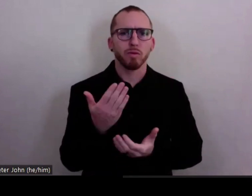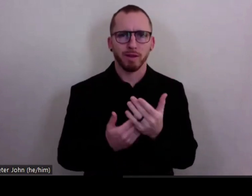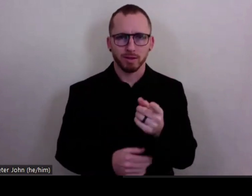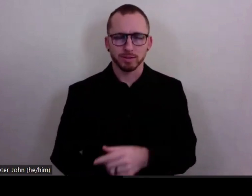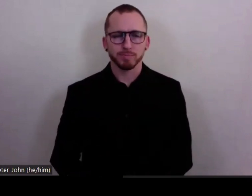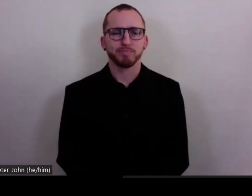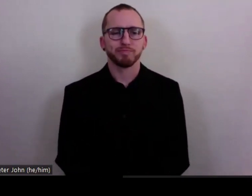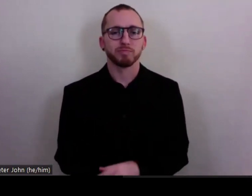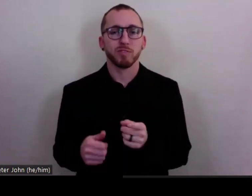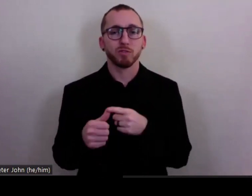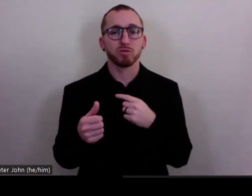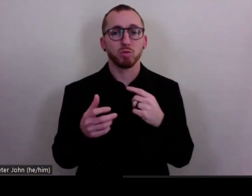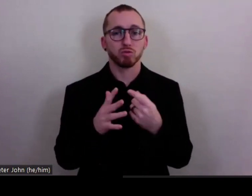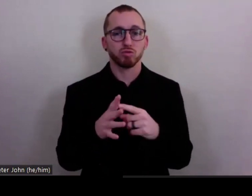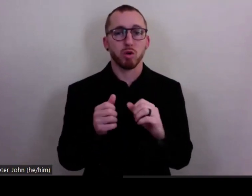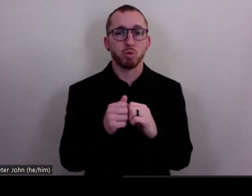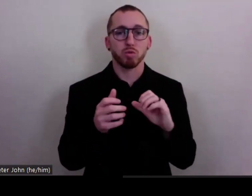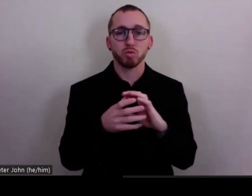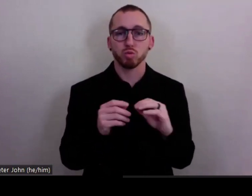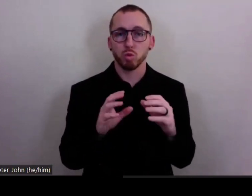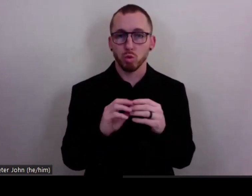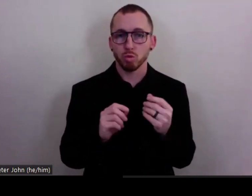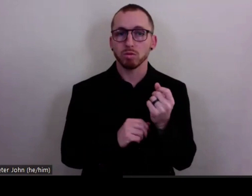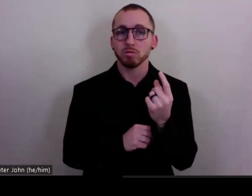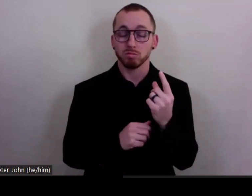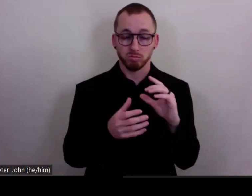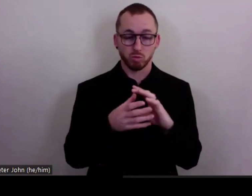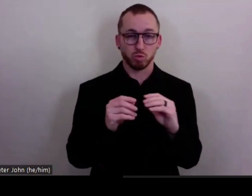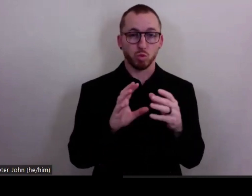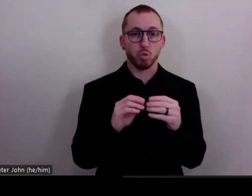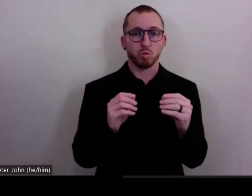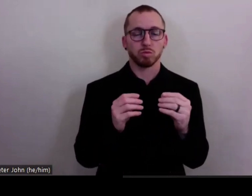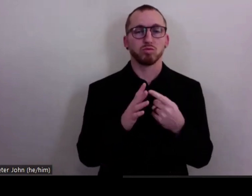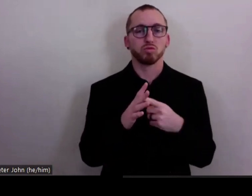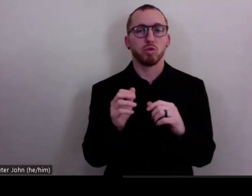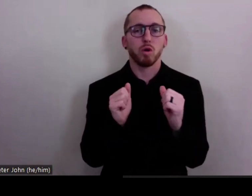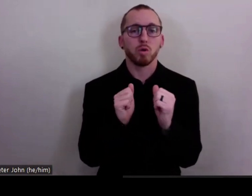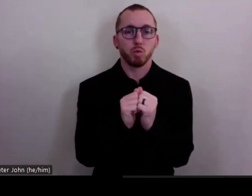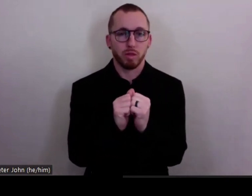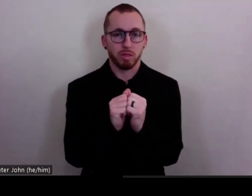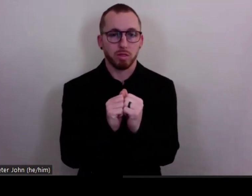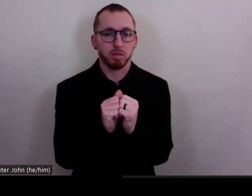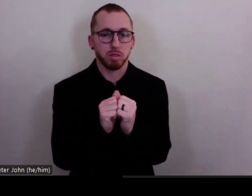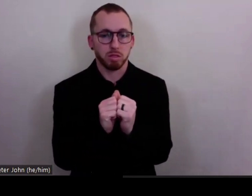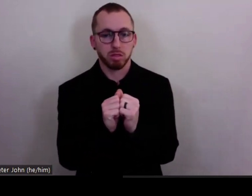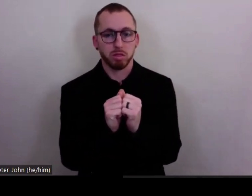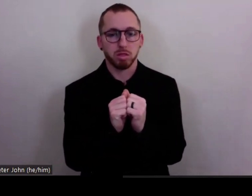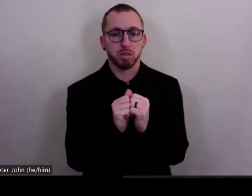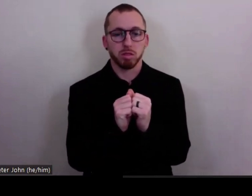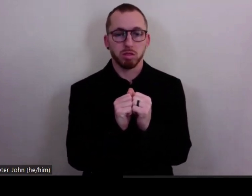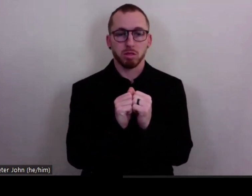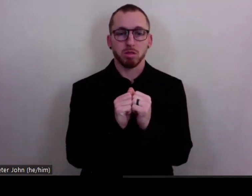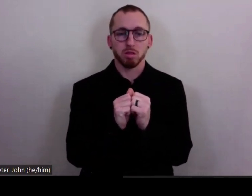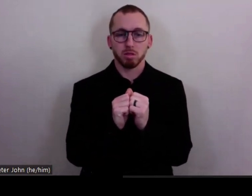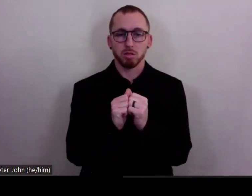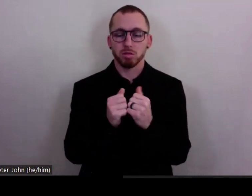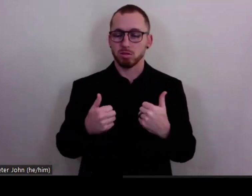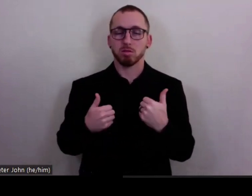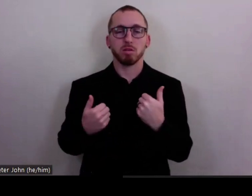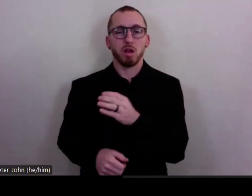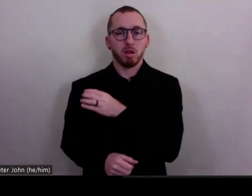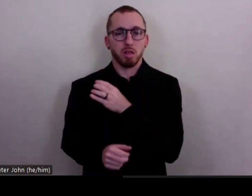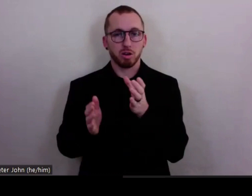story. And the story starts with myself as a young clinician, and I came out of social work